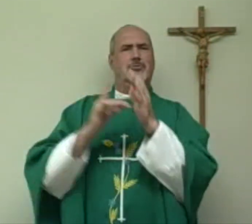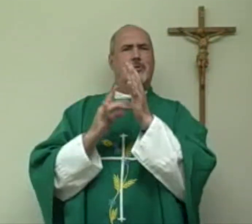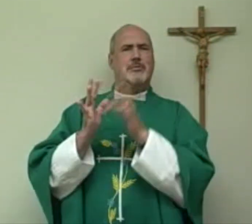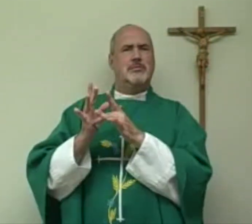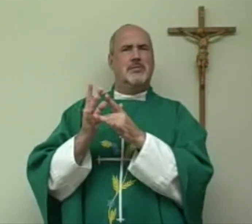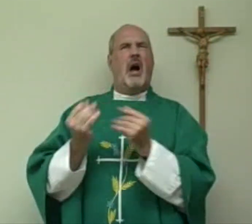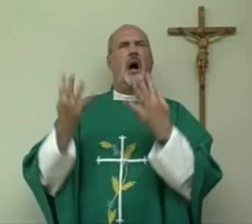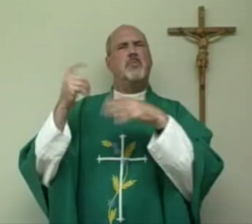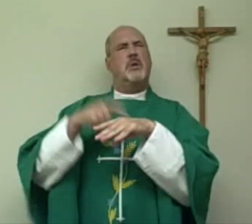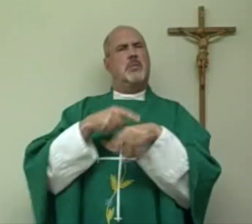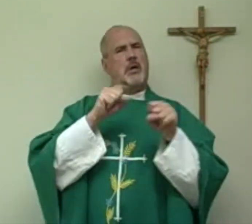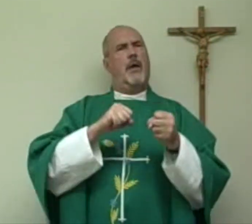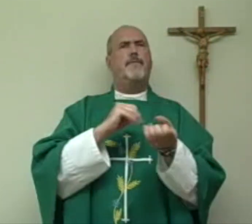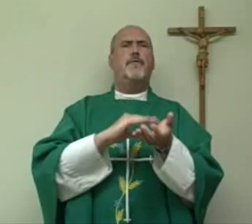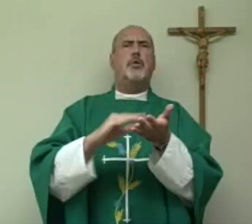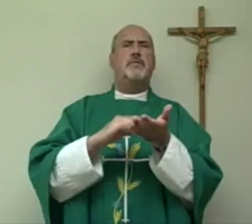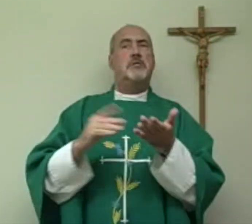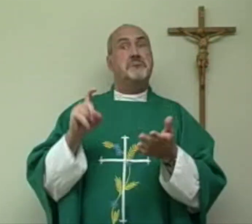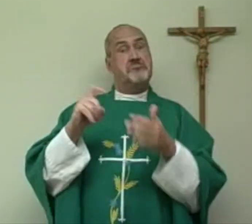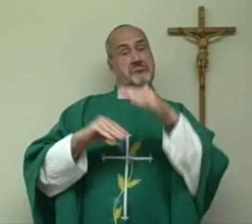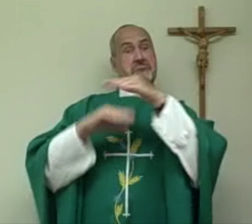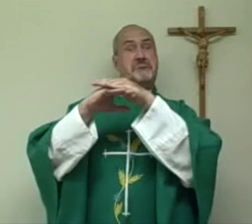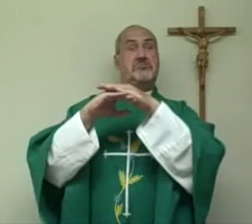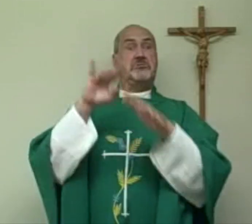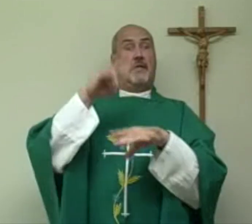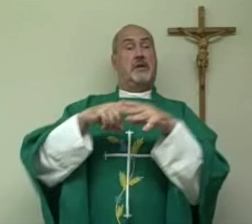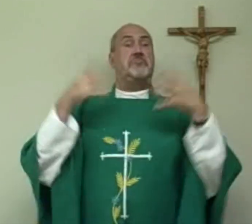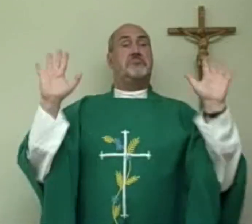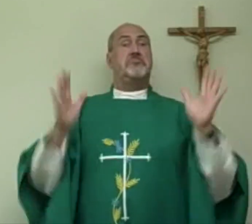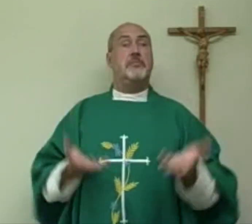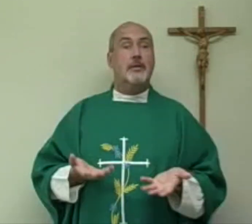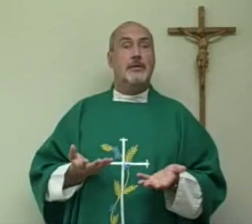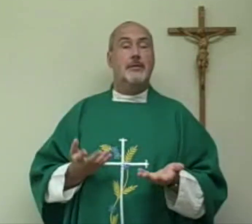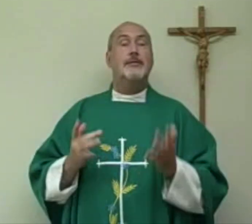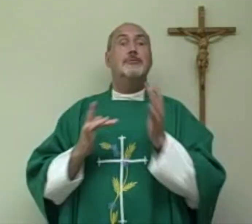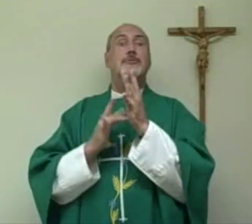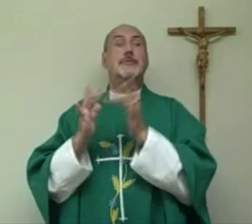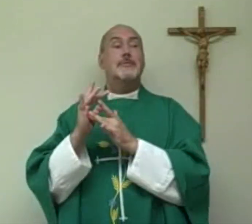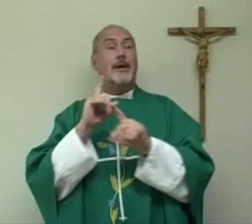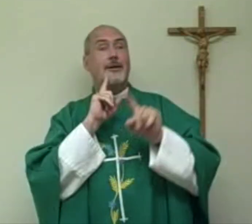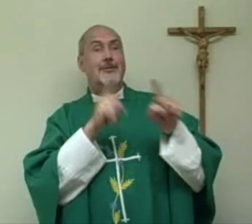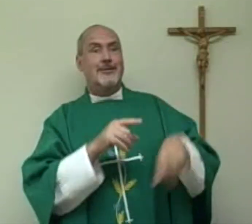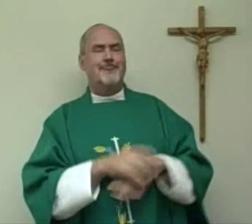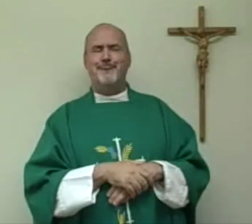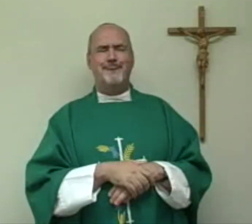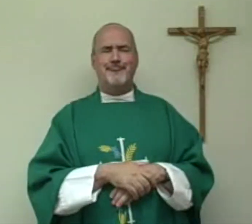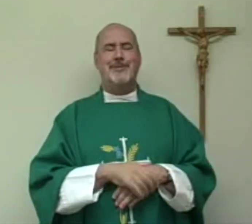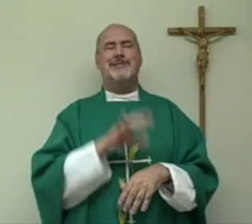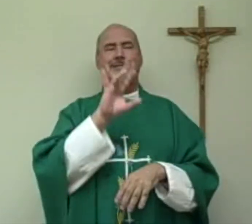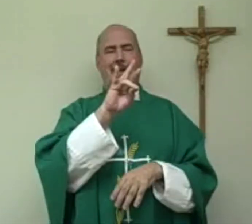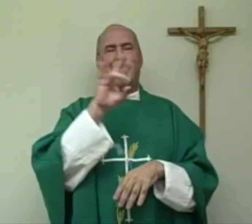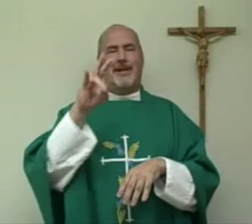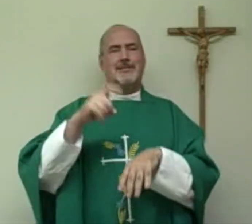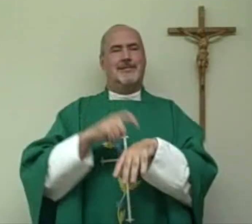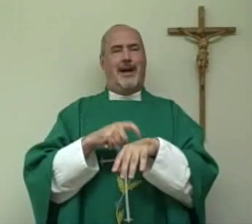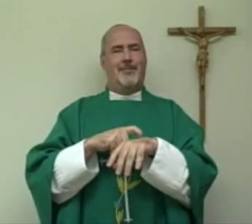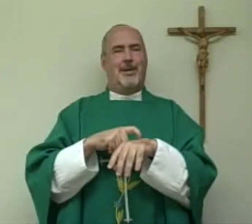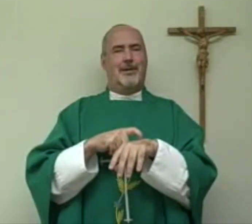In today's gospel, St. Peter asked Jesus, "How many times must we forgive someone who sins against us? 7 times